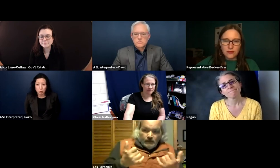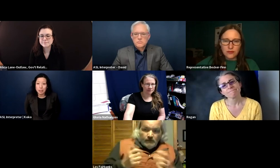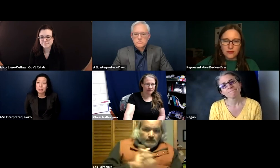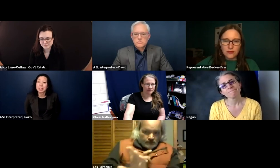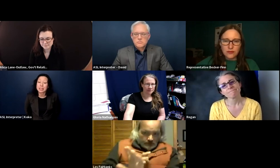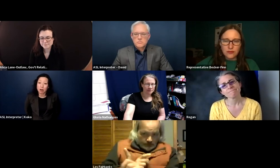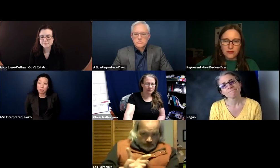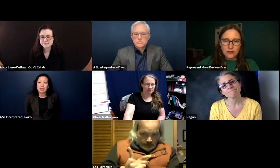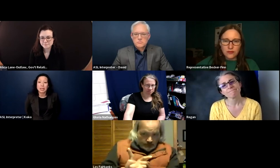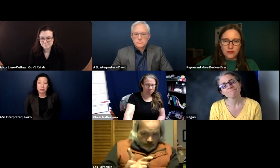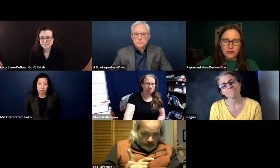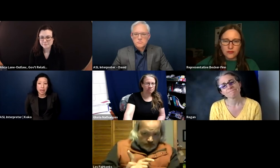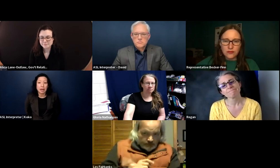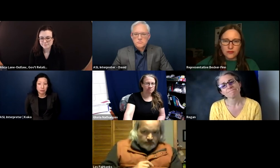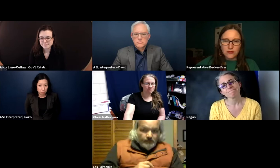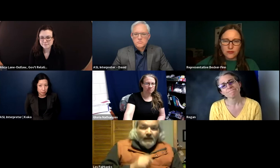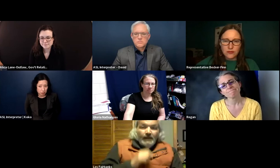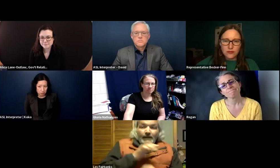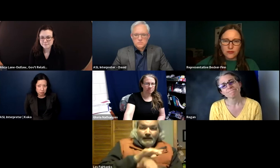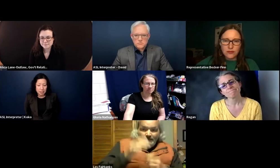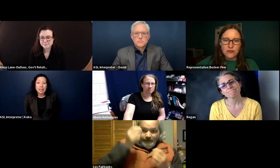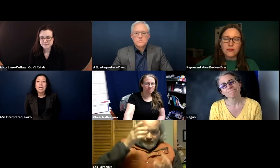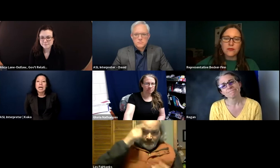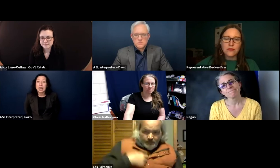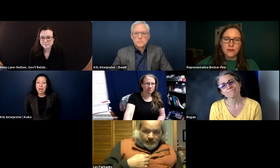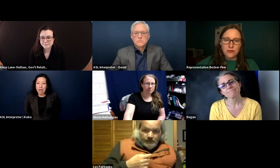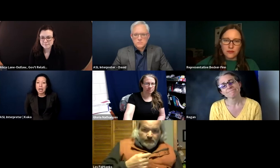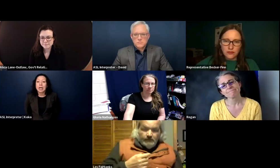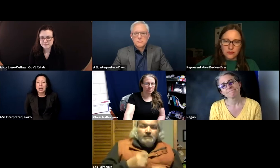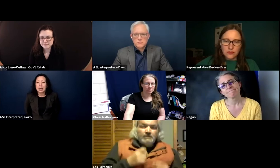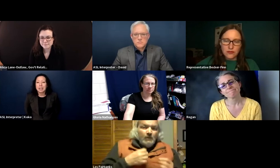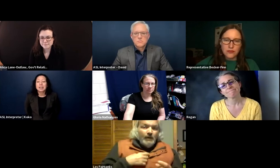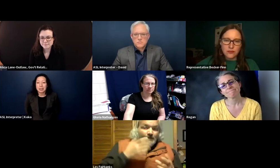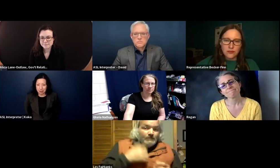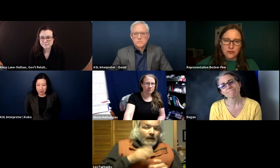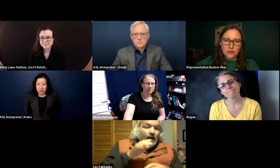actually support this myself because I didn't feel I had enough information.